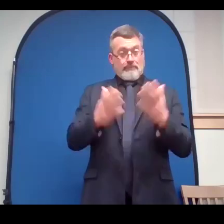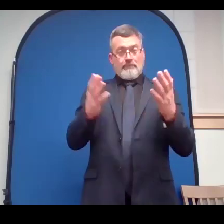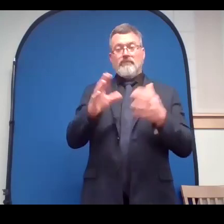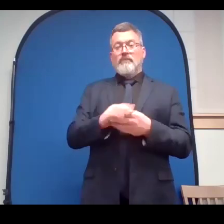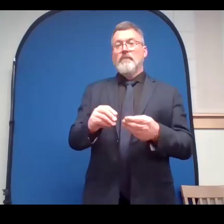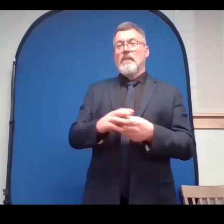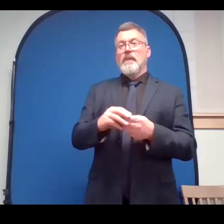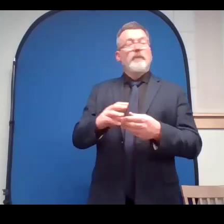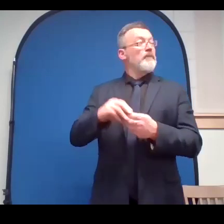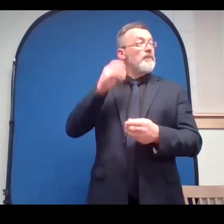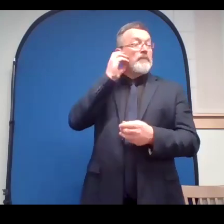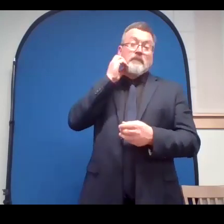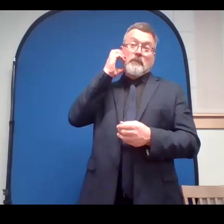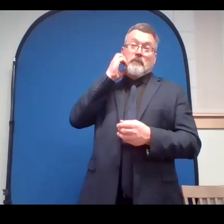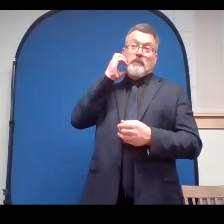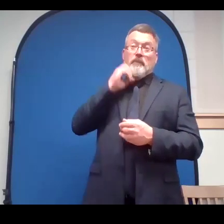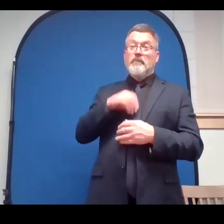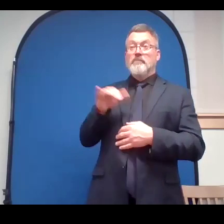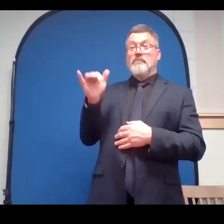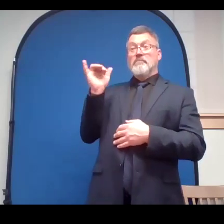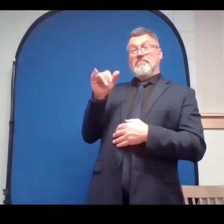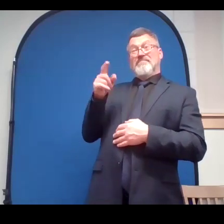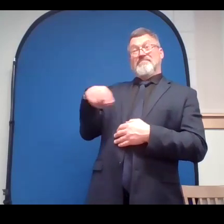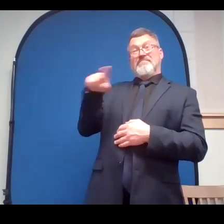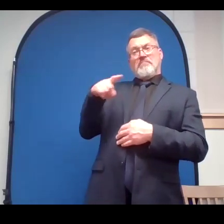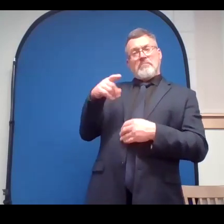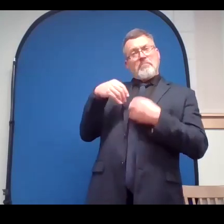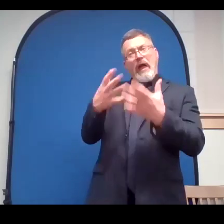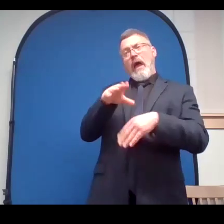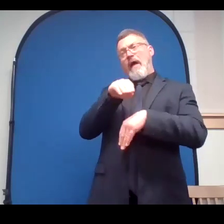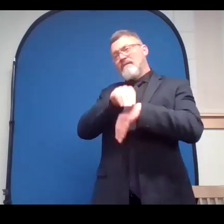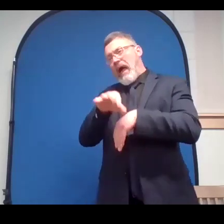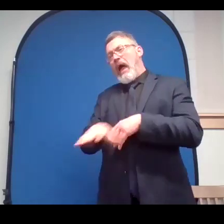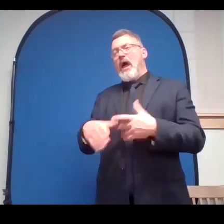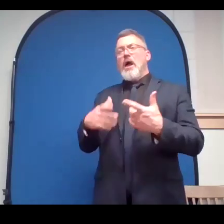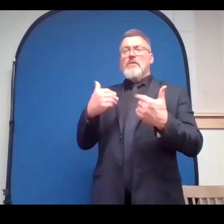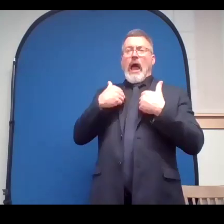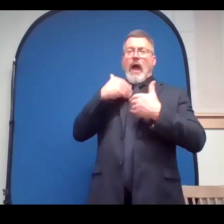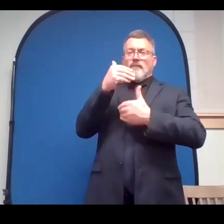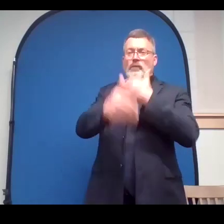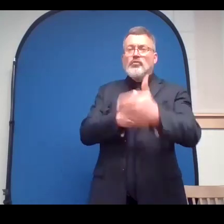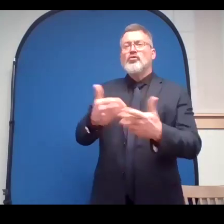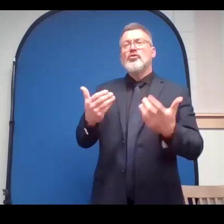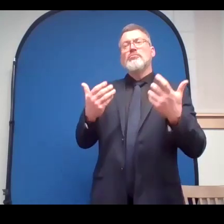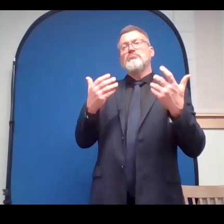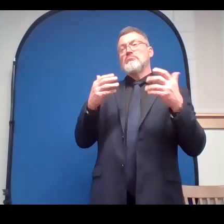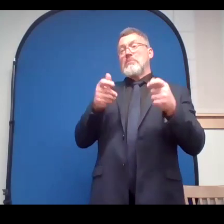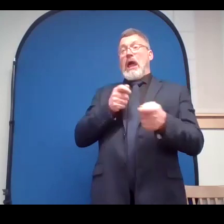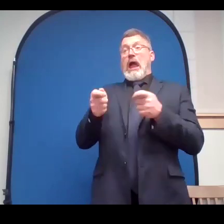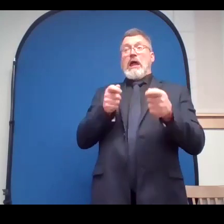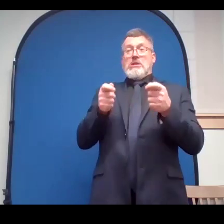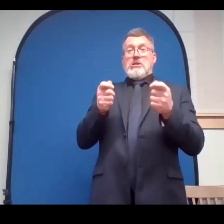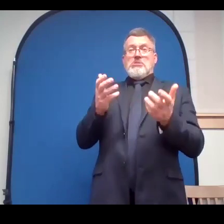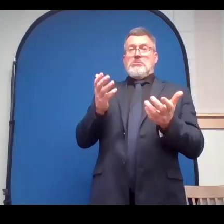They would have provided advice. They would have known the procedures that, you know, how we would have handled it given the same incident,